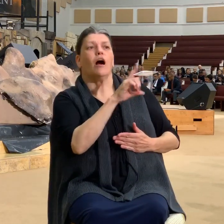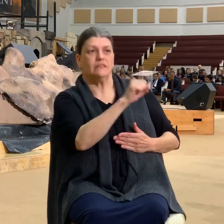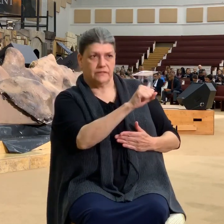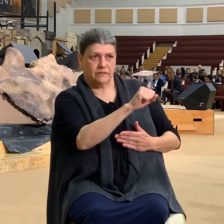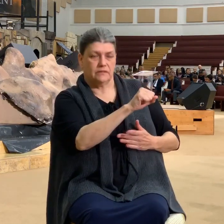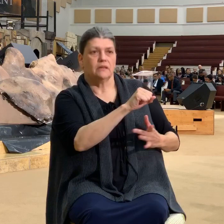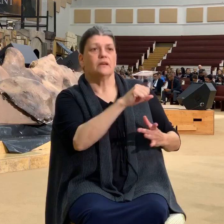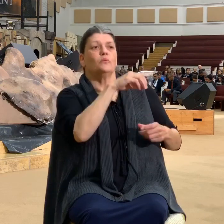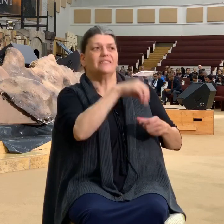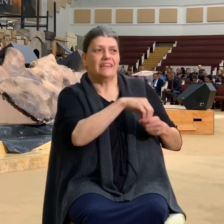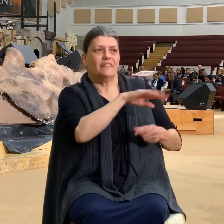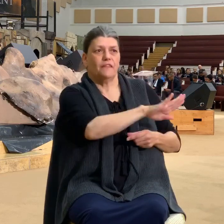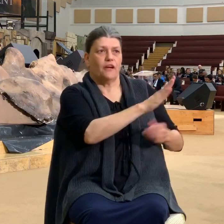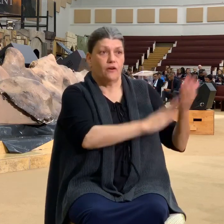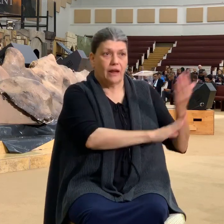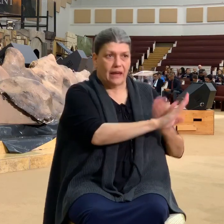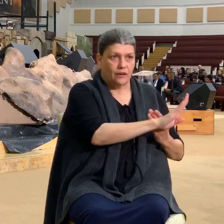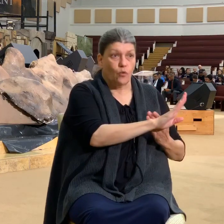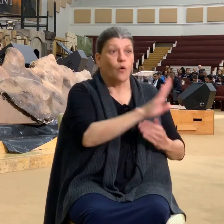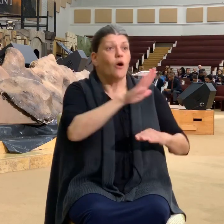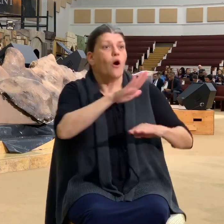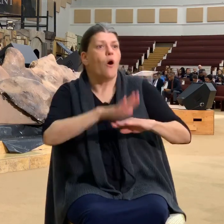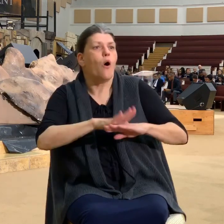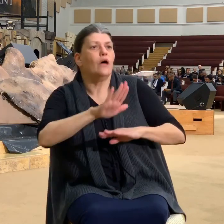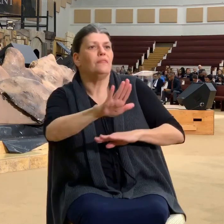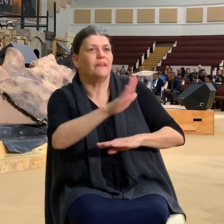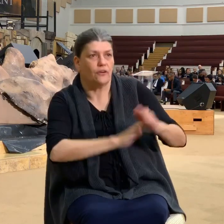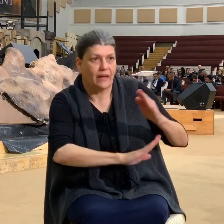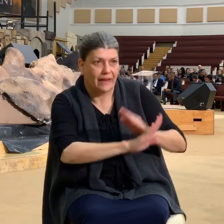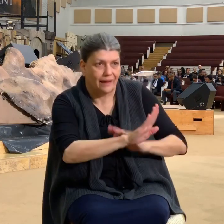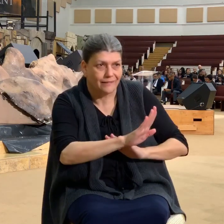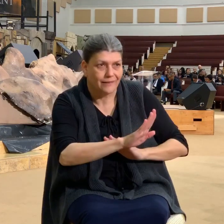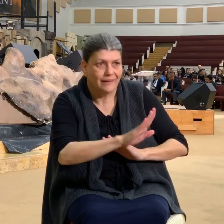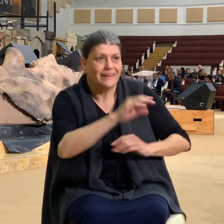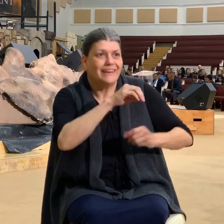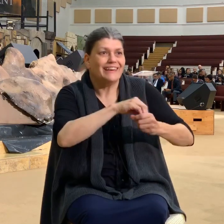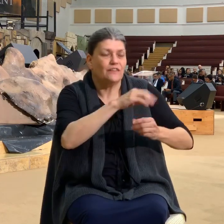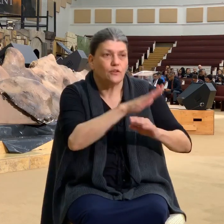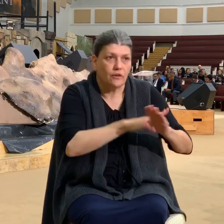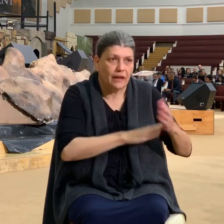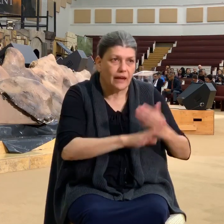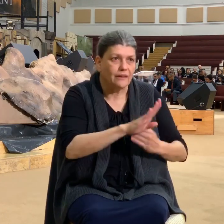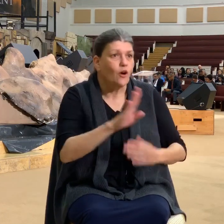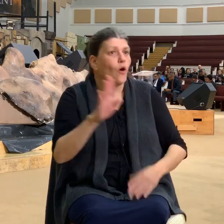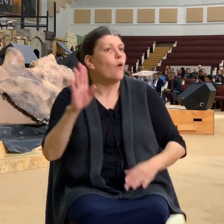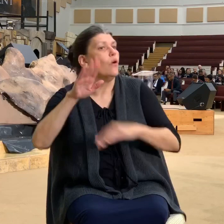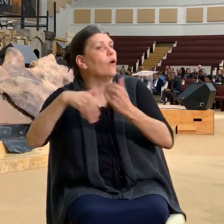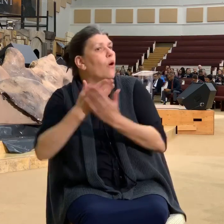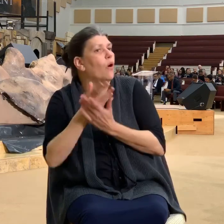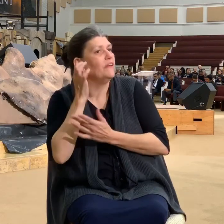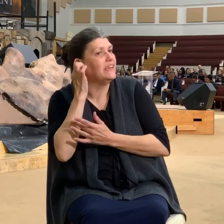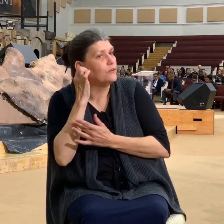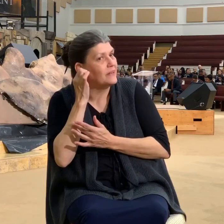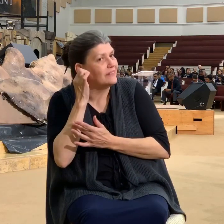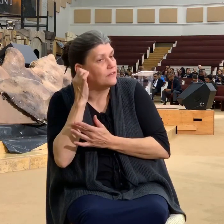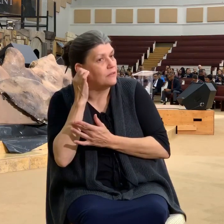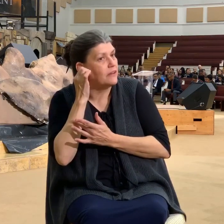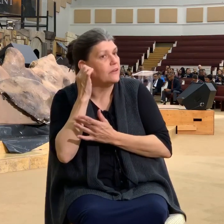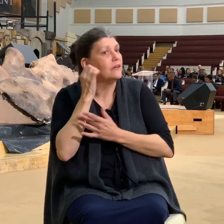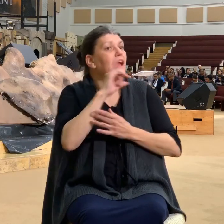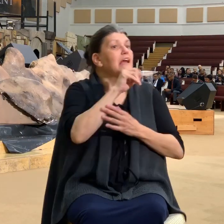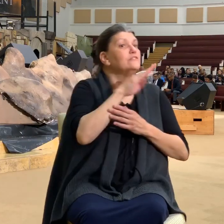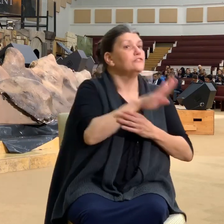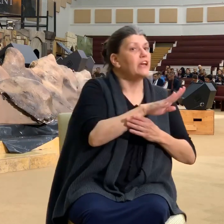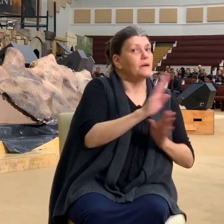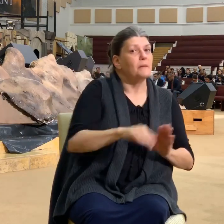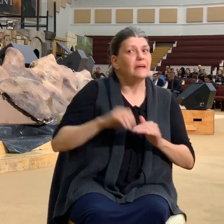their hand, are on their hand, and all their earrings which were in the ears, and Jacob hid them under the oak which